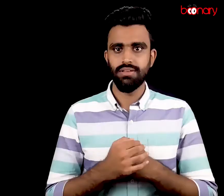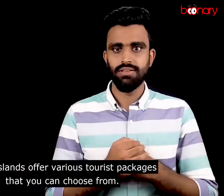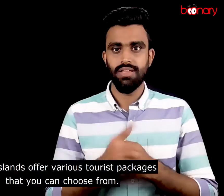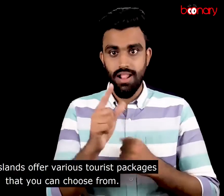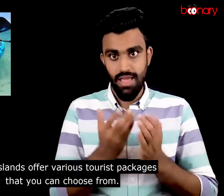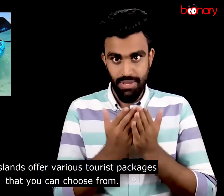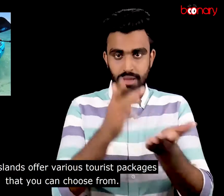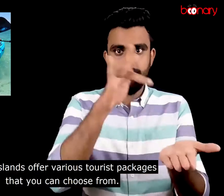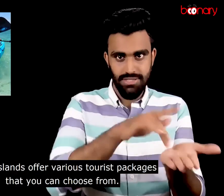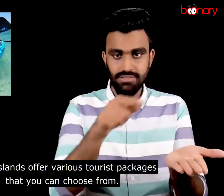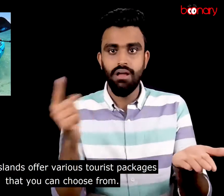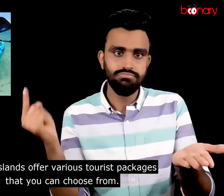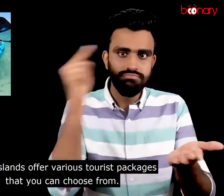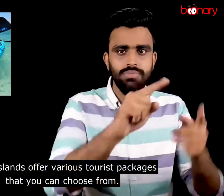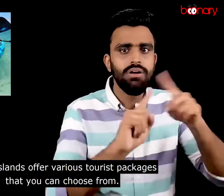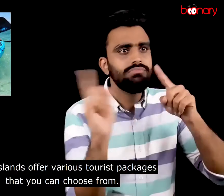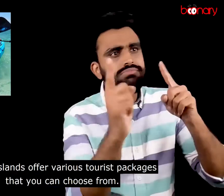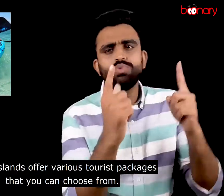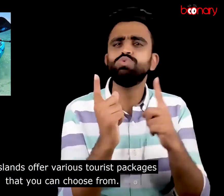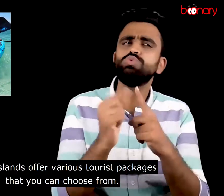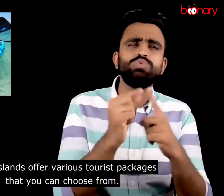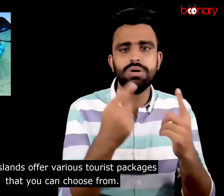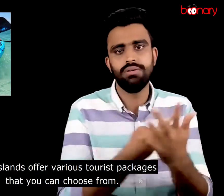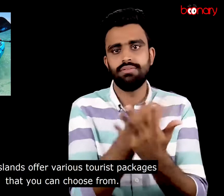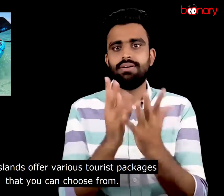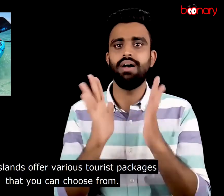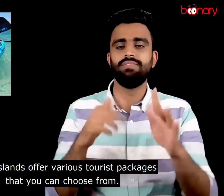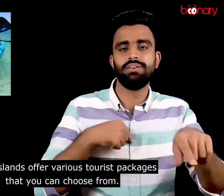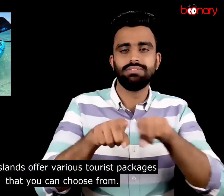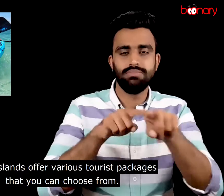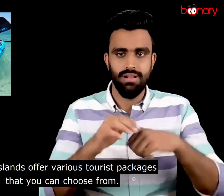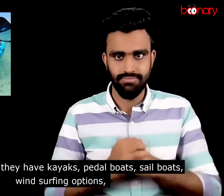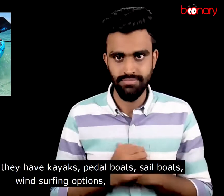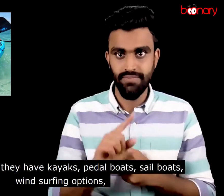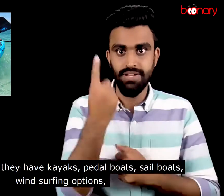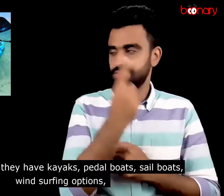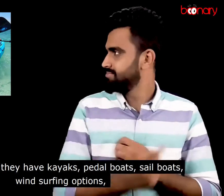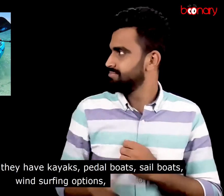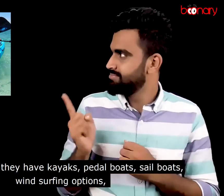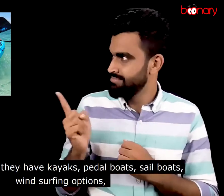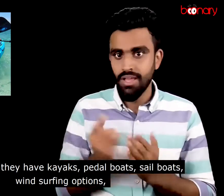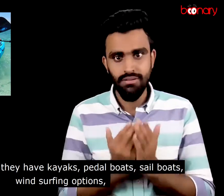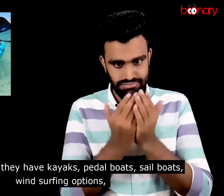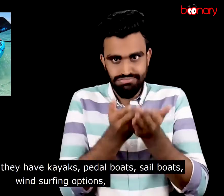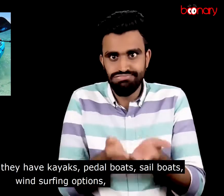The islands offer various tourist packages that you can choose from. For example, they have